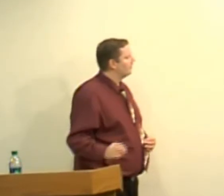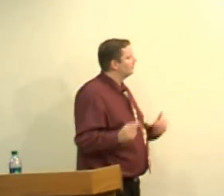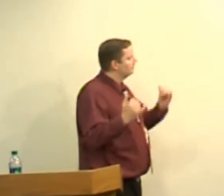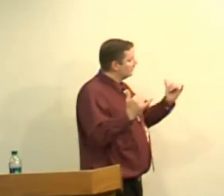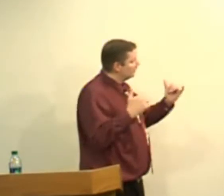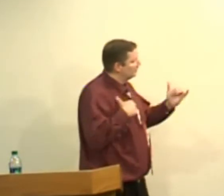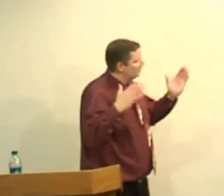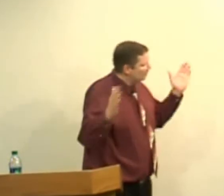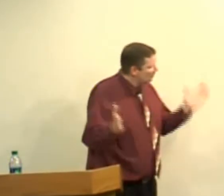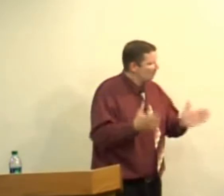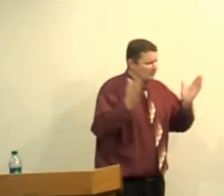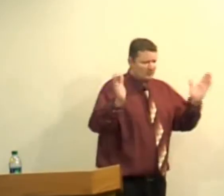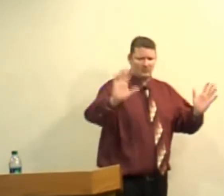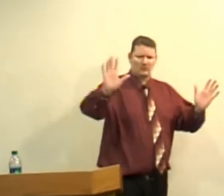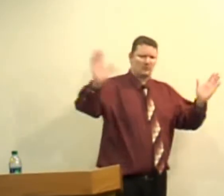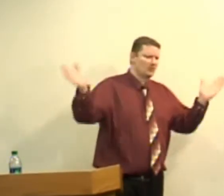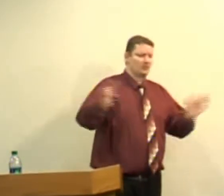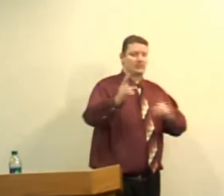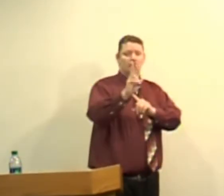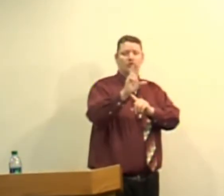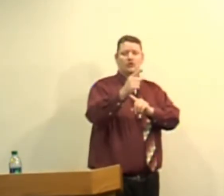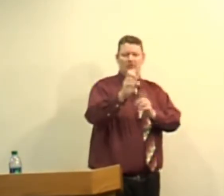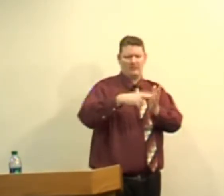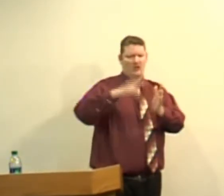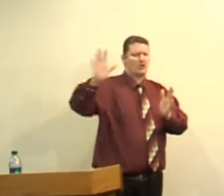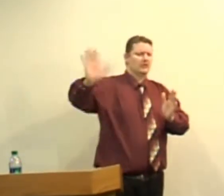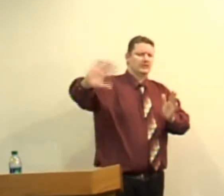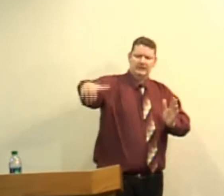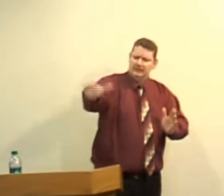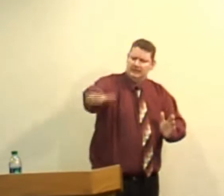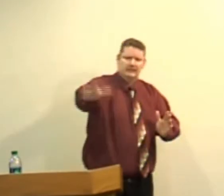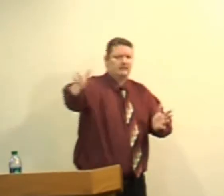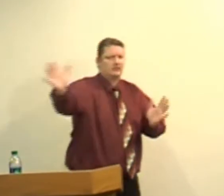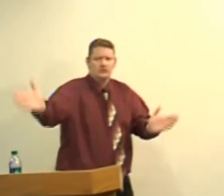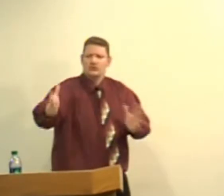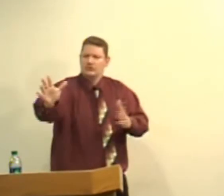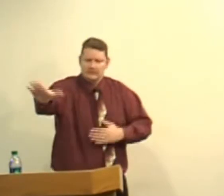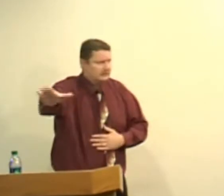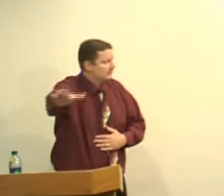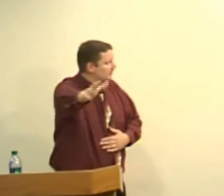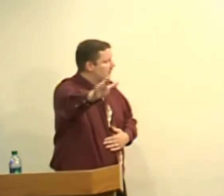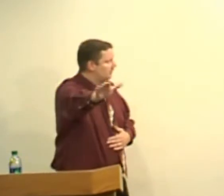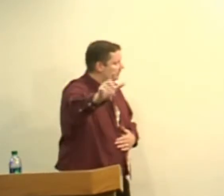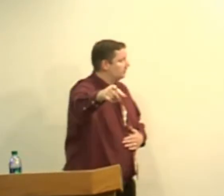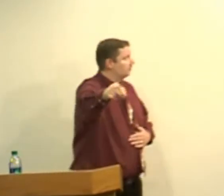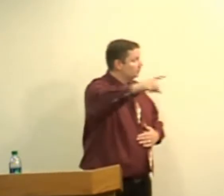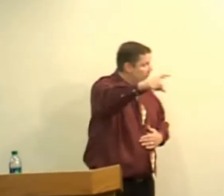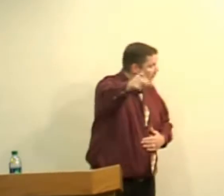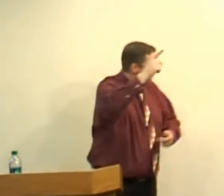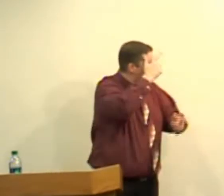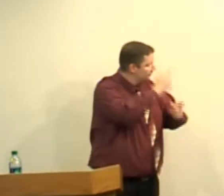Then Romans 12, 1 through 2. Therefore, I urge you, brethren,